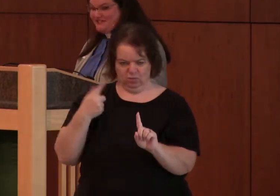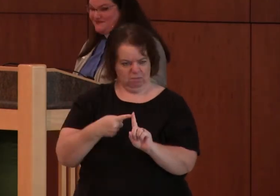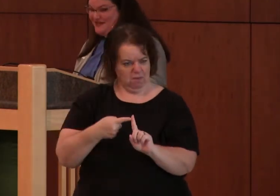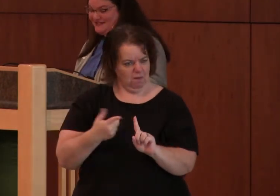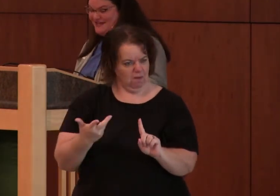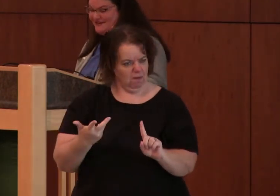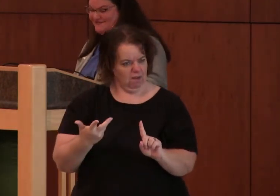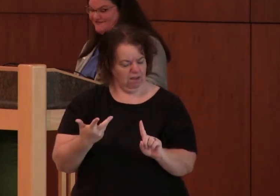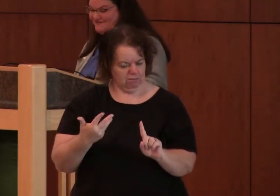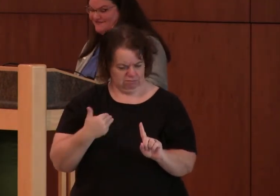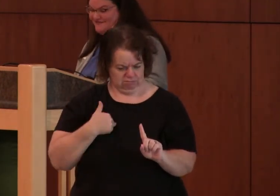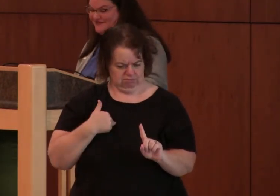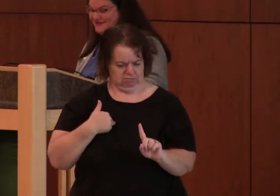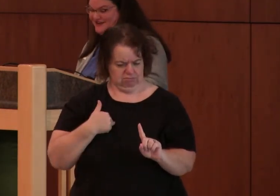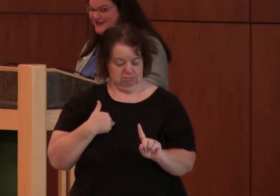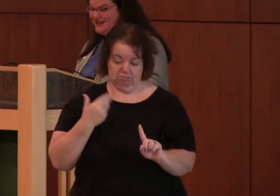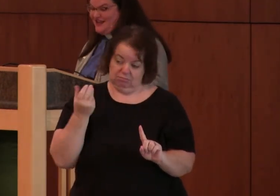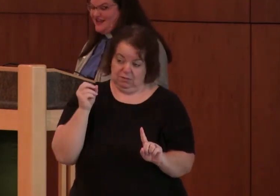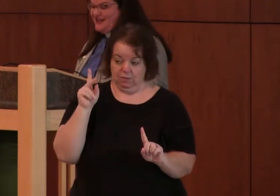3 points, the man said.